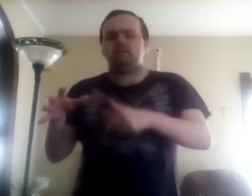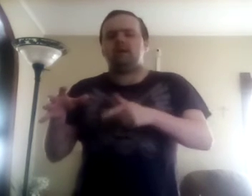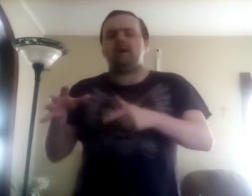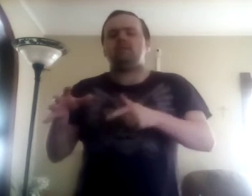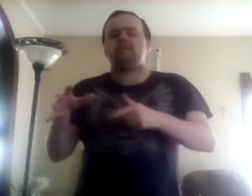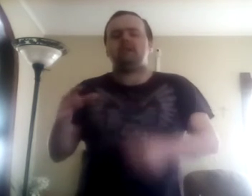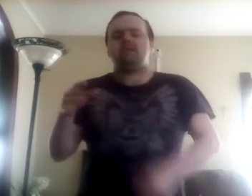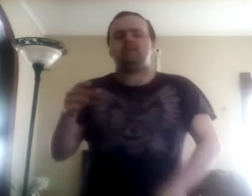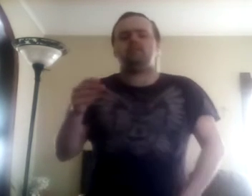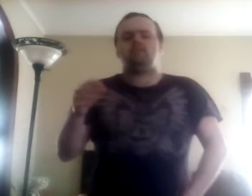On Wednesday.